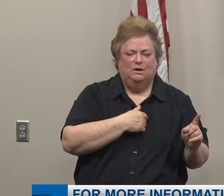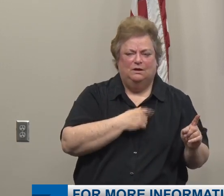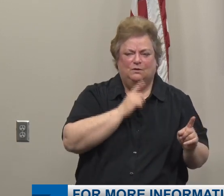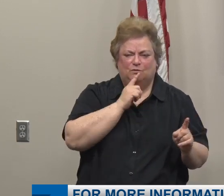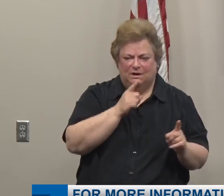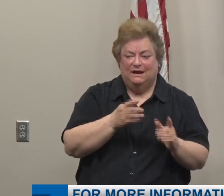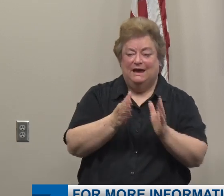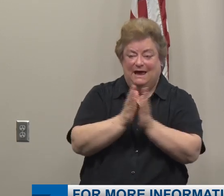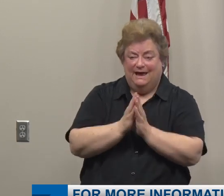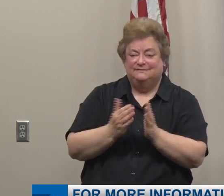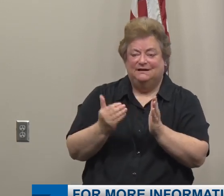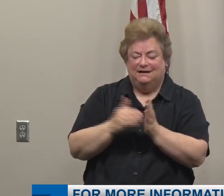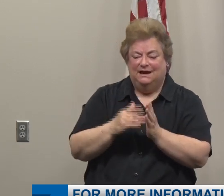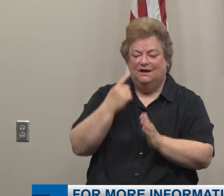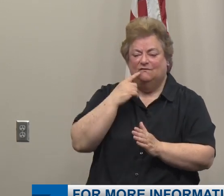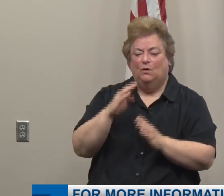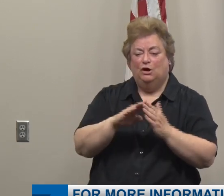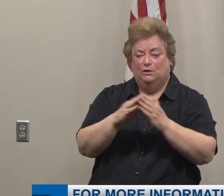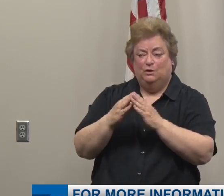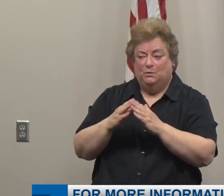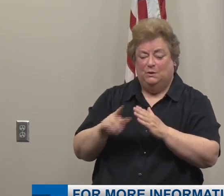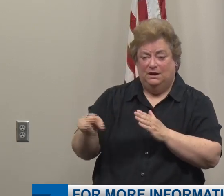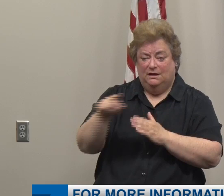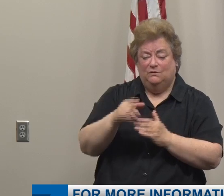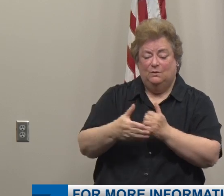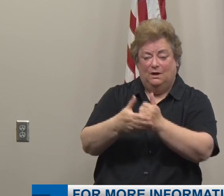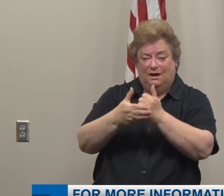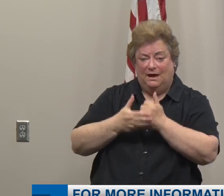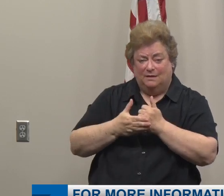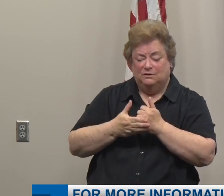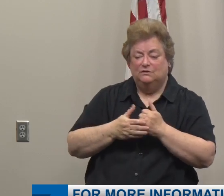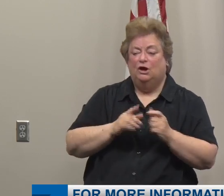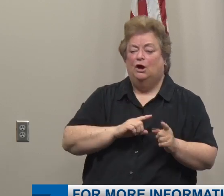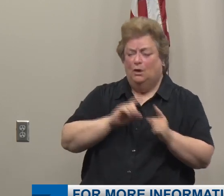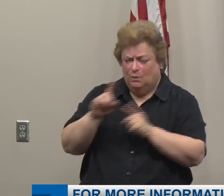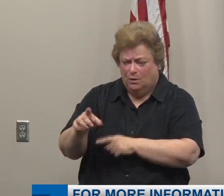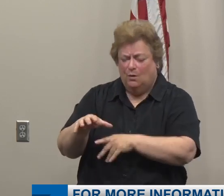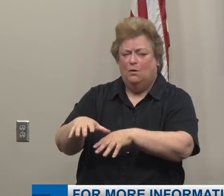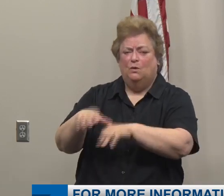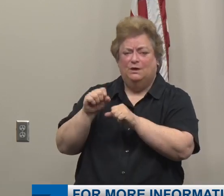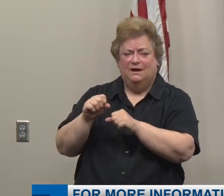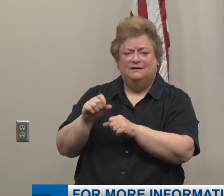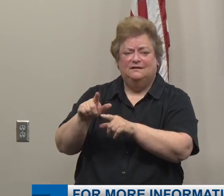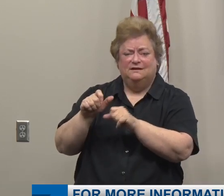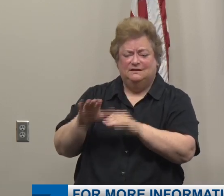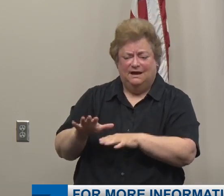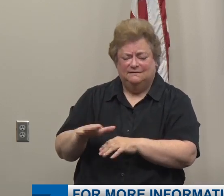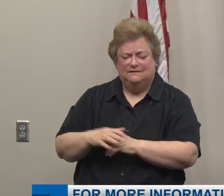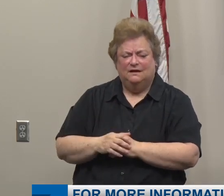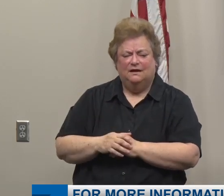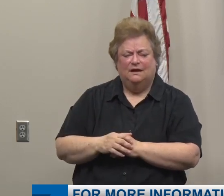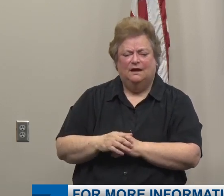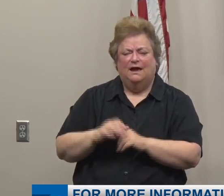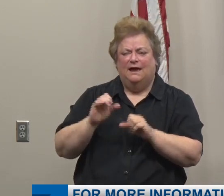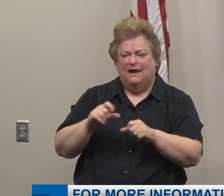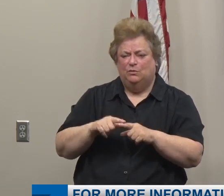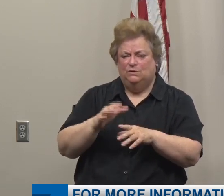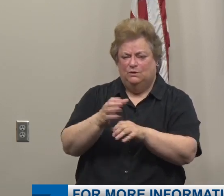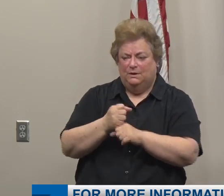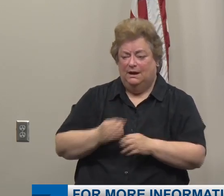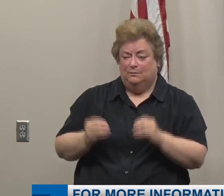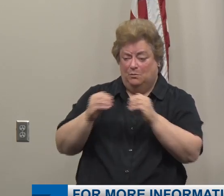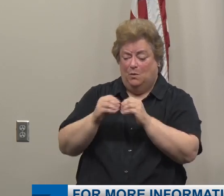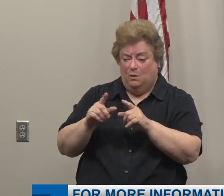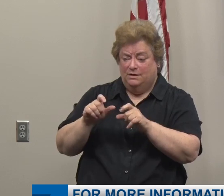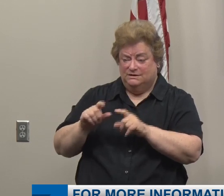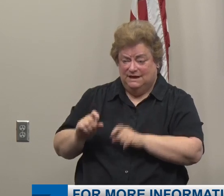once again for the community's help and going in to get testing we've been able to secure additional tests